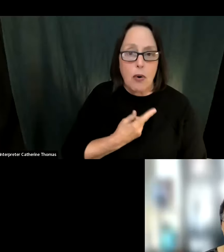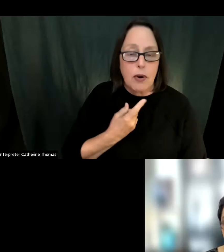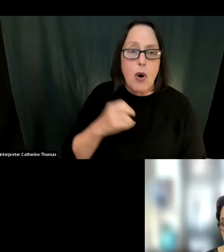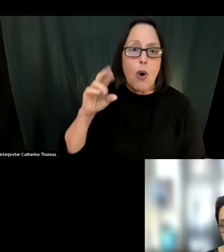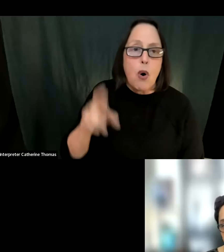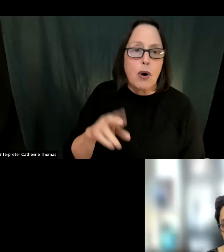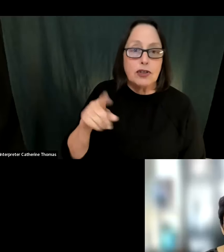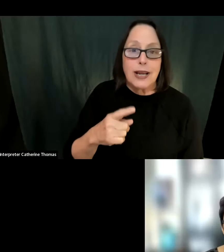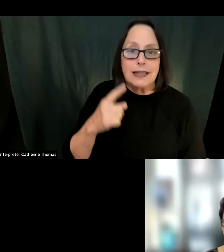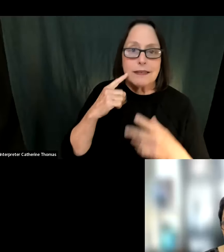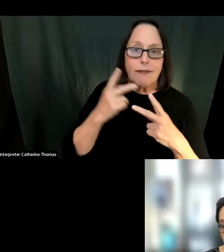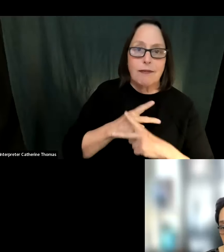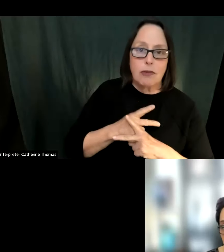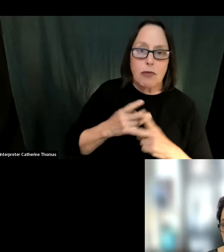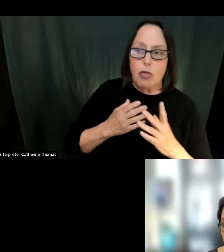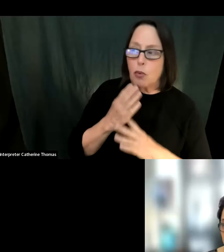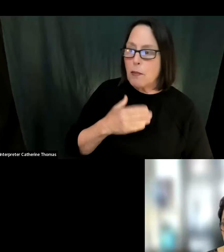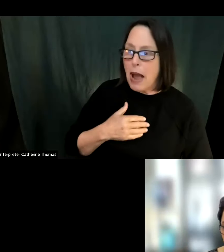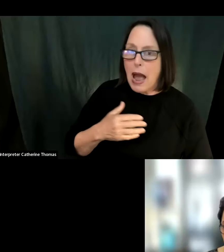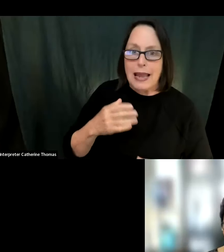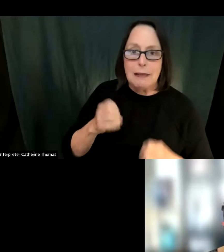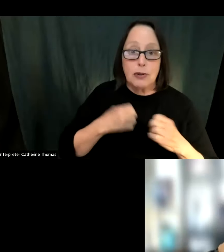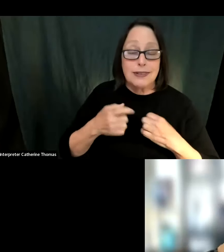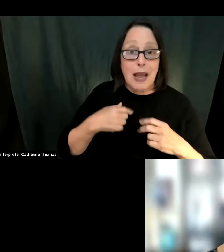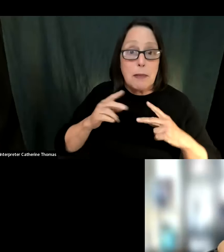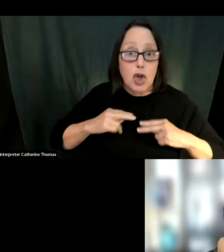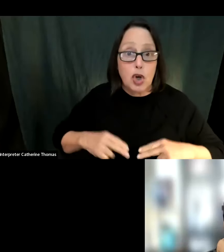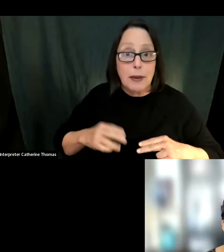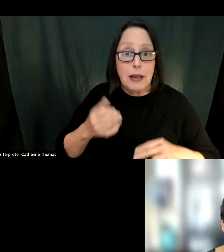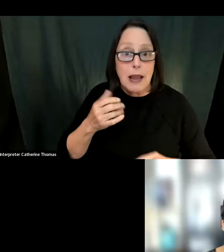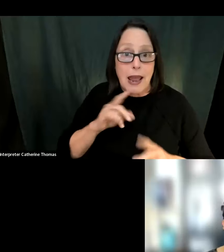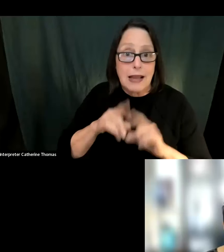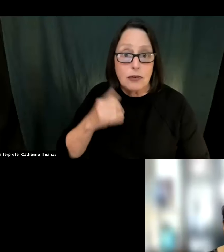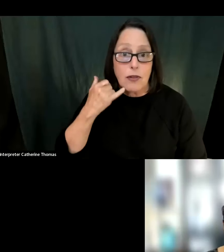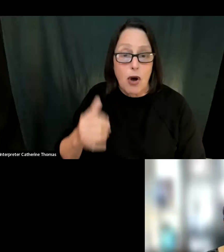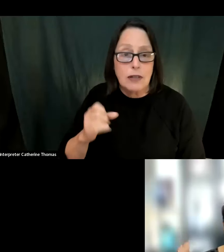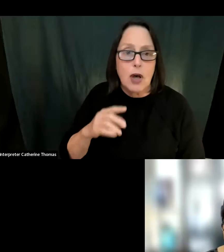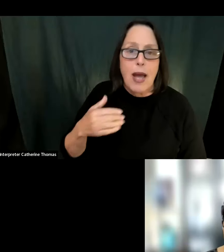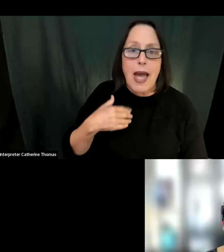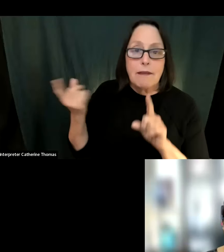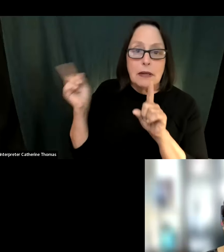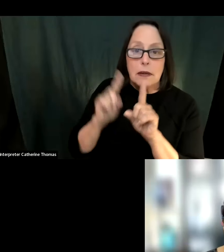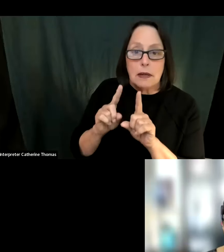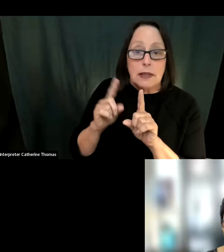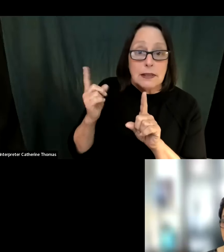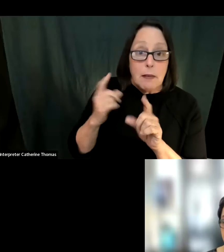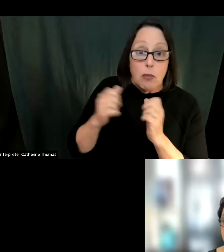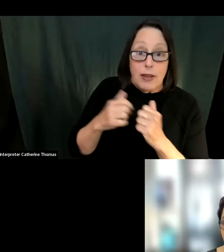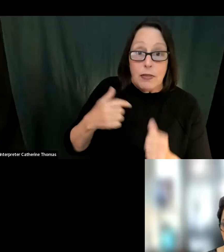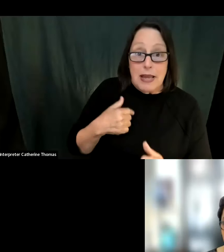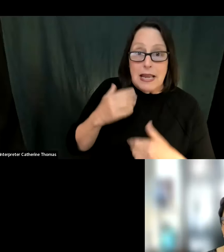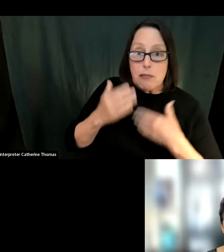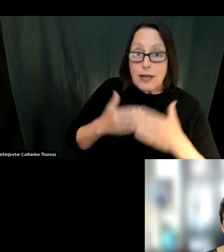out through my emotions, because I'm not a robot, I'm a human being answering the call. So having someone there with me, process the call with me, really